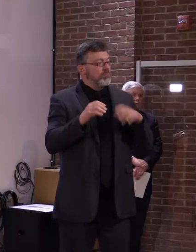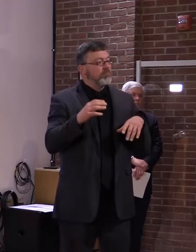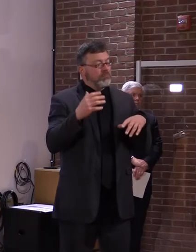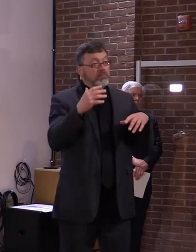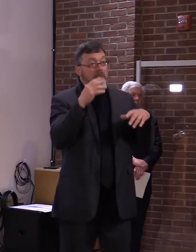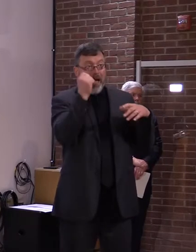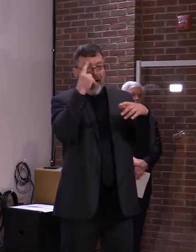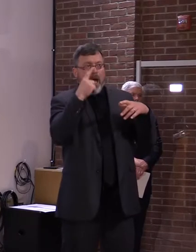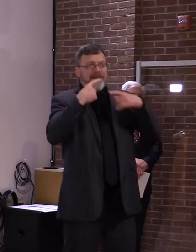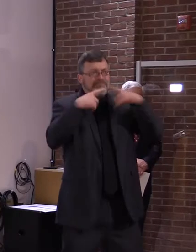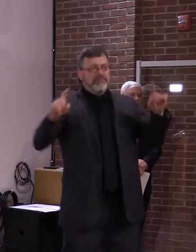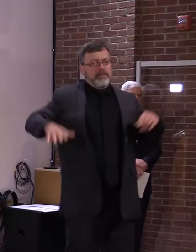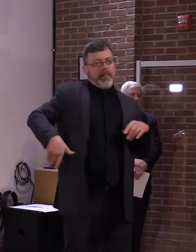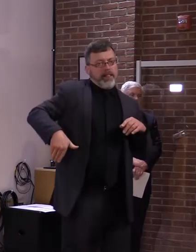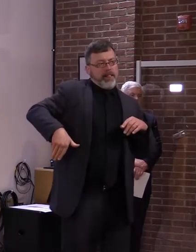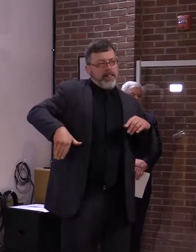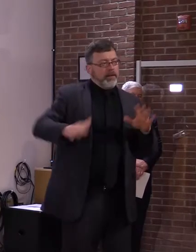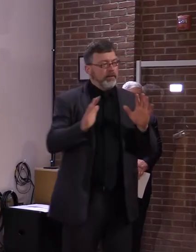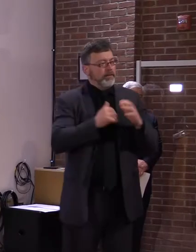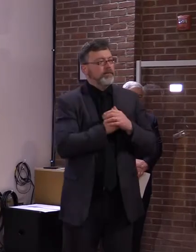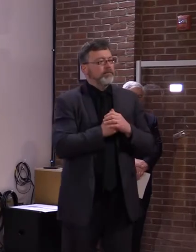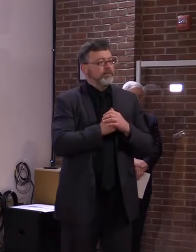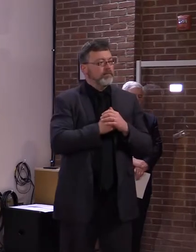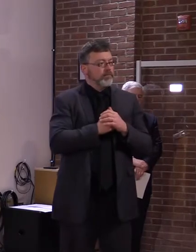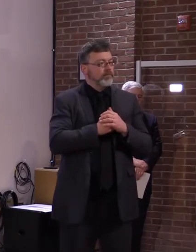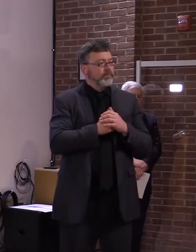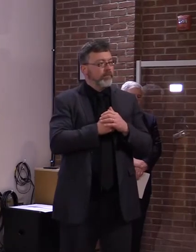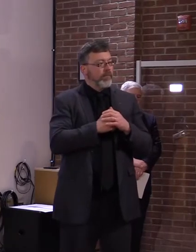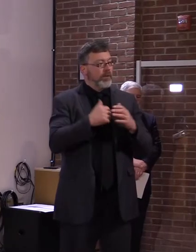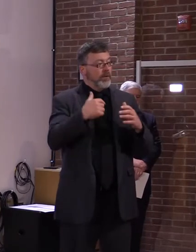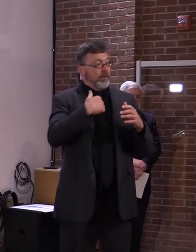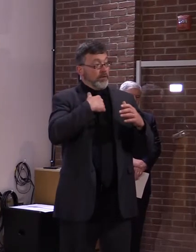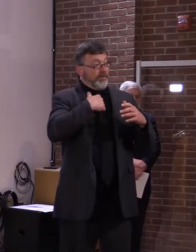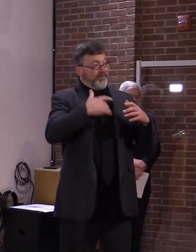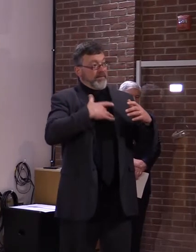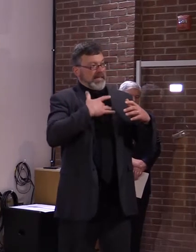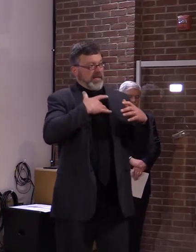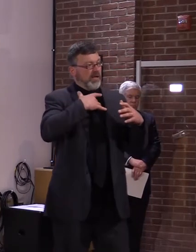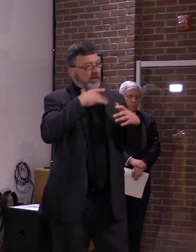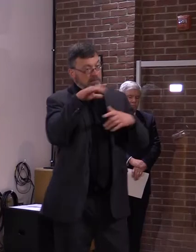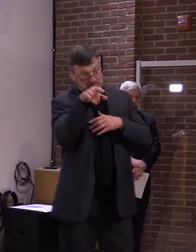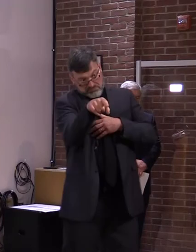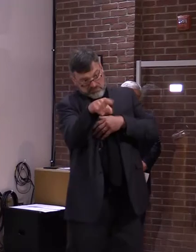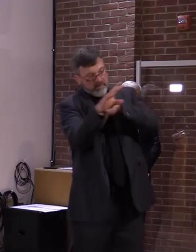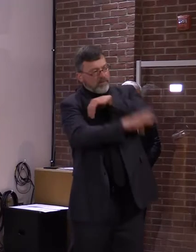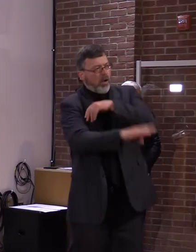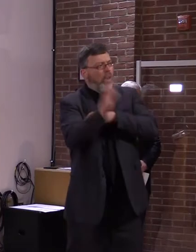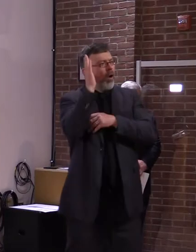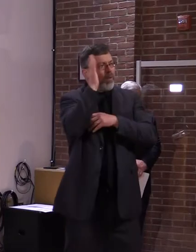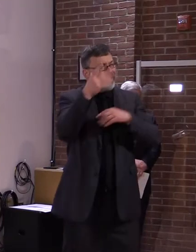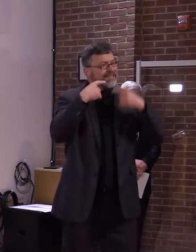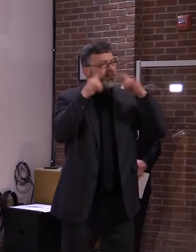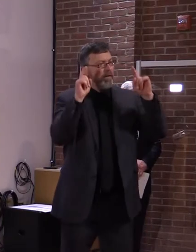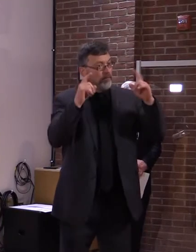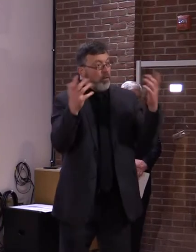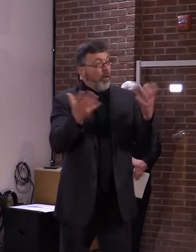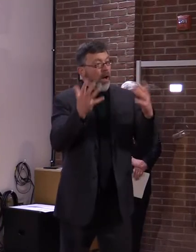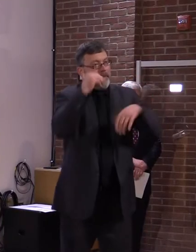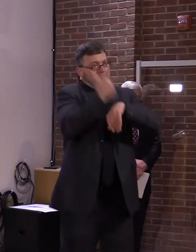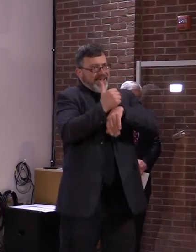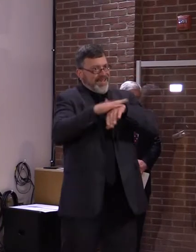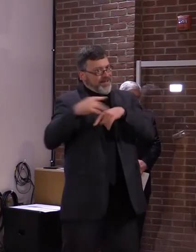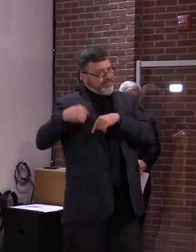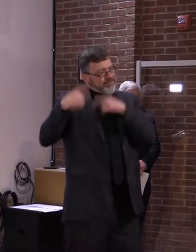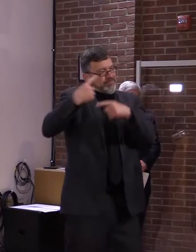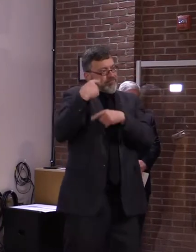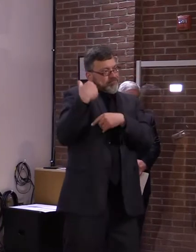We feel confident about the fall due to the success of our vaccination efforts to date. It will be important, however, for students and adults to